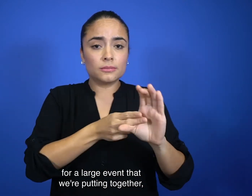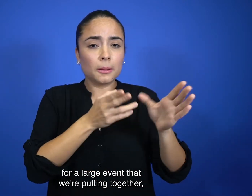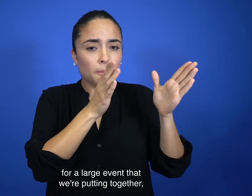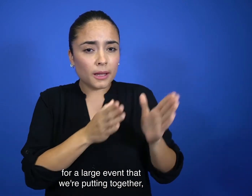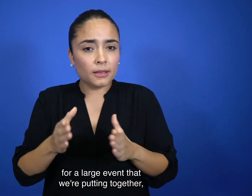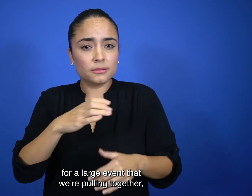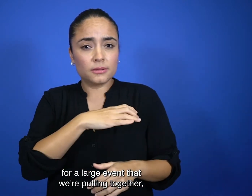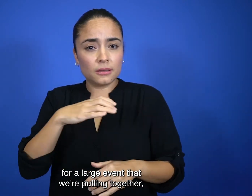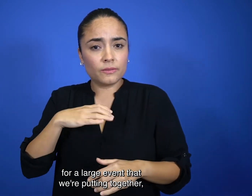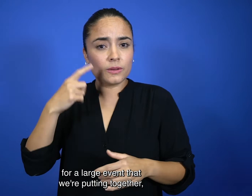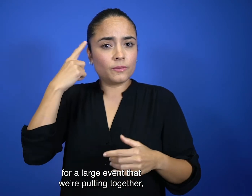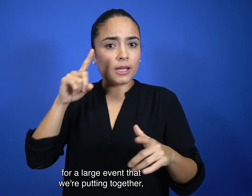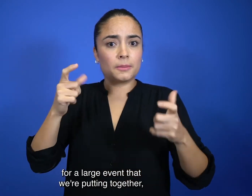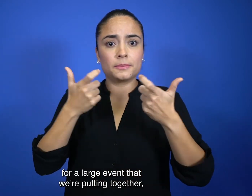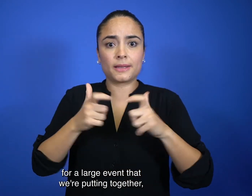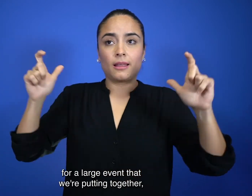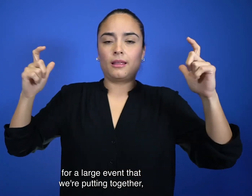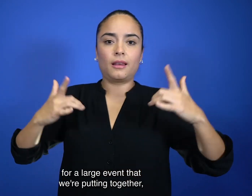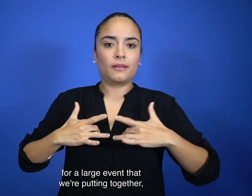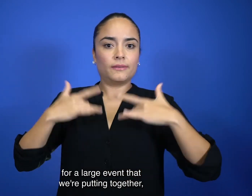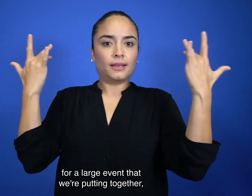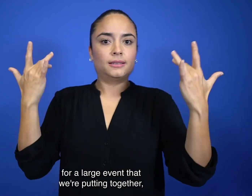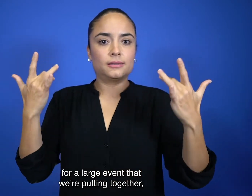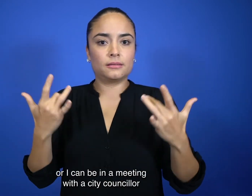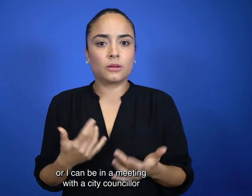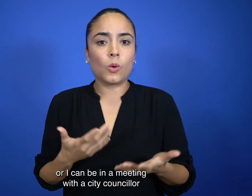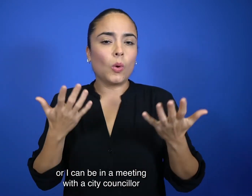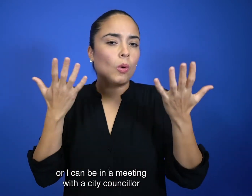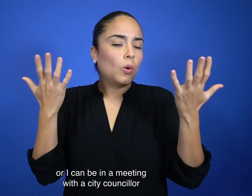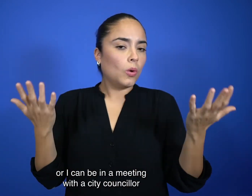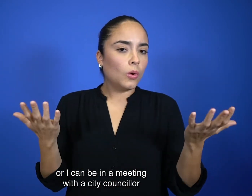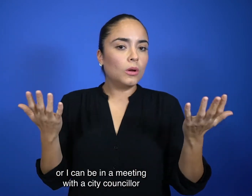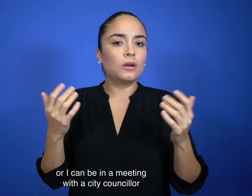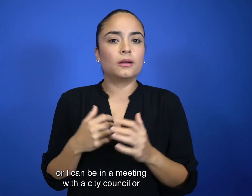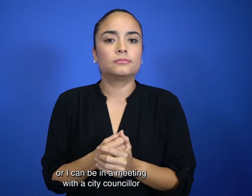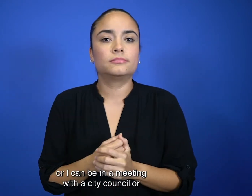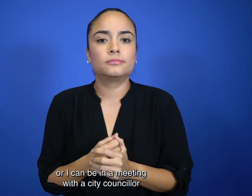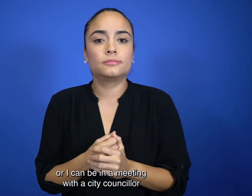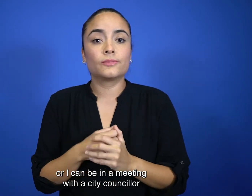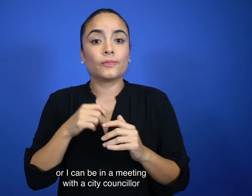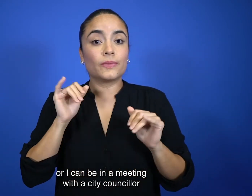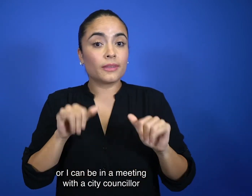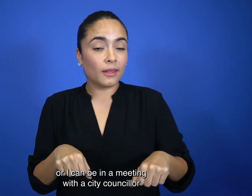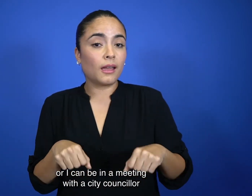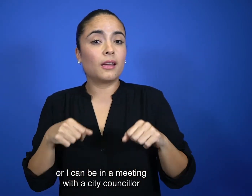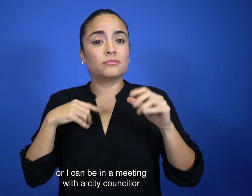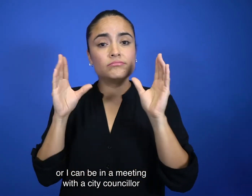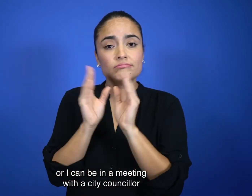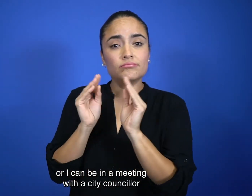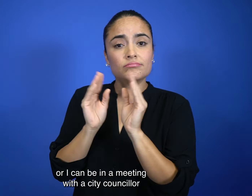for a large event that we're putting together, or I can be in a meeting with a